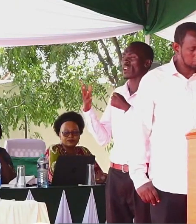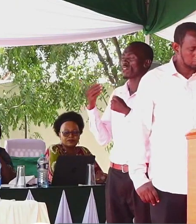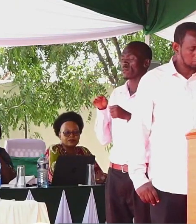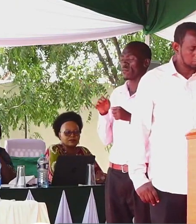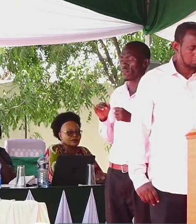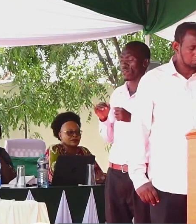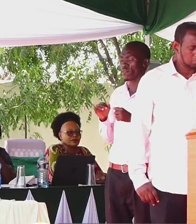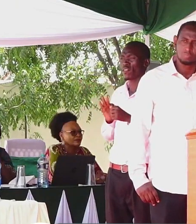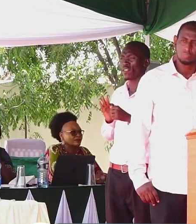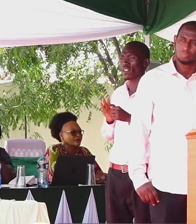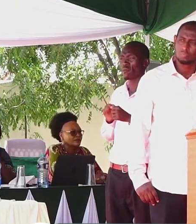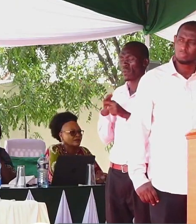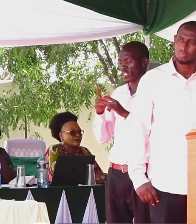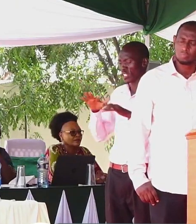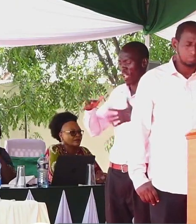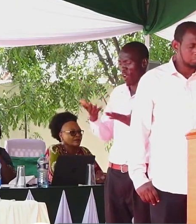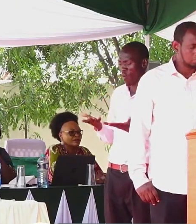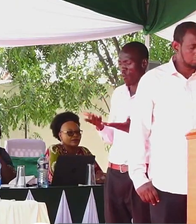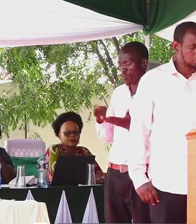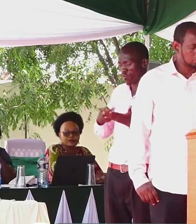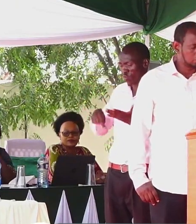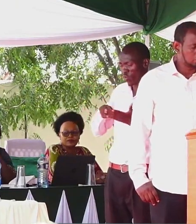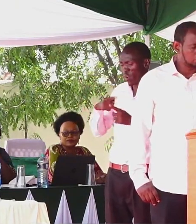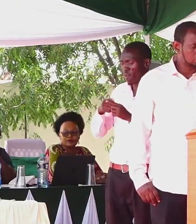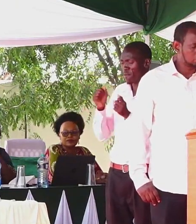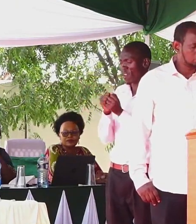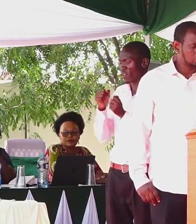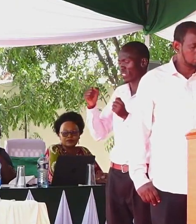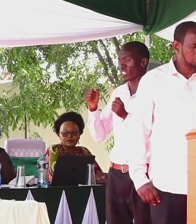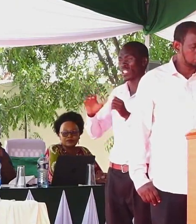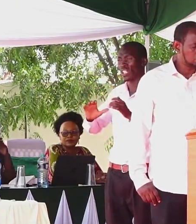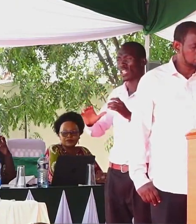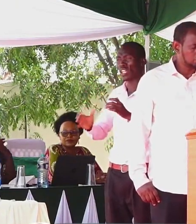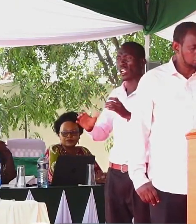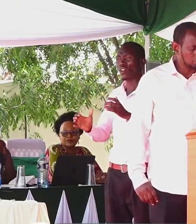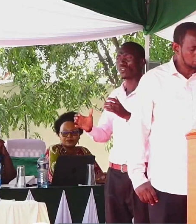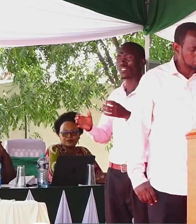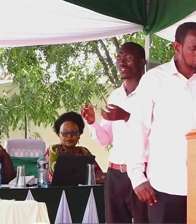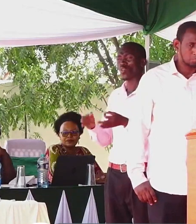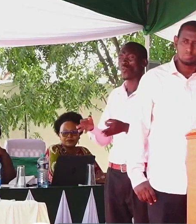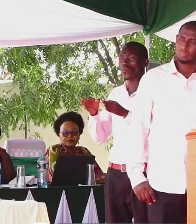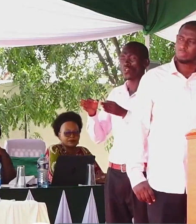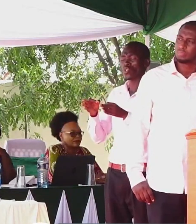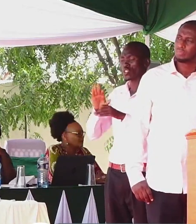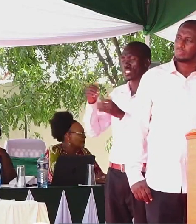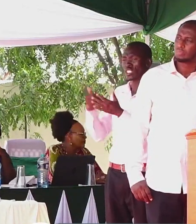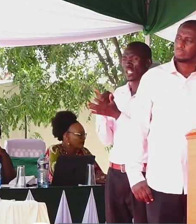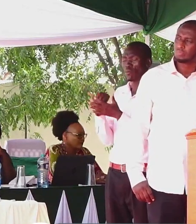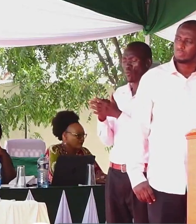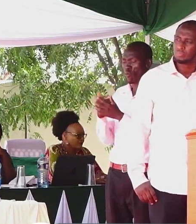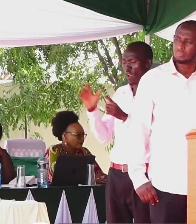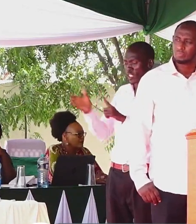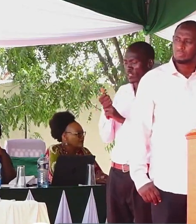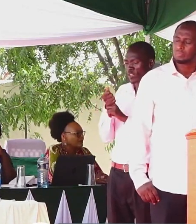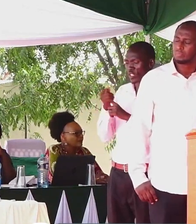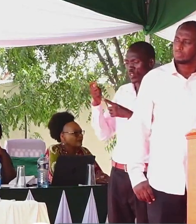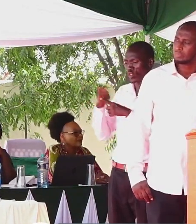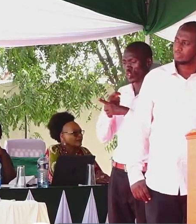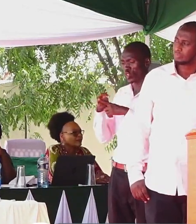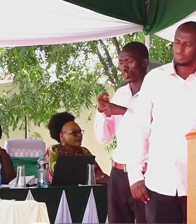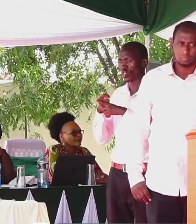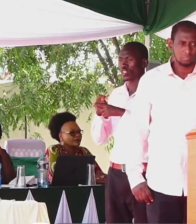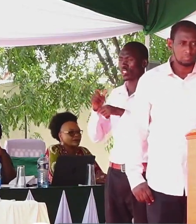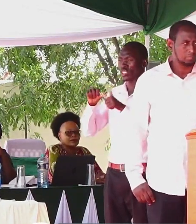What we have so far, 15 county officials trained on, of course, those are some of the achievements, trained on science